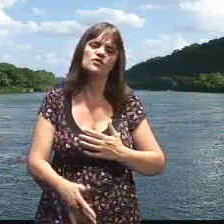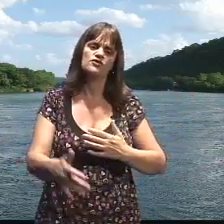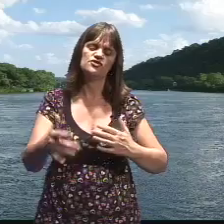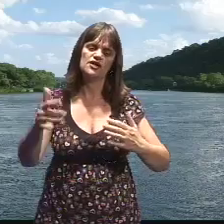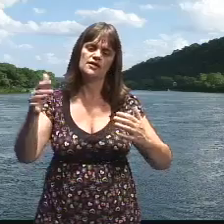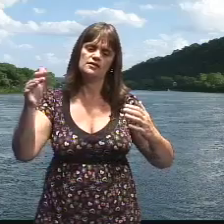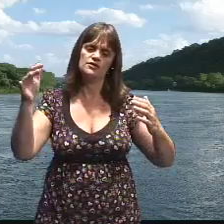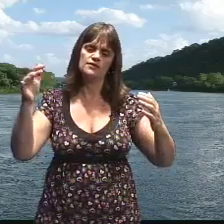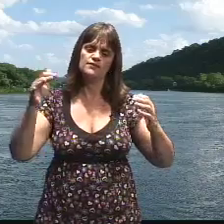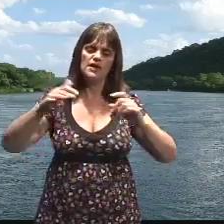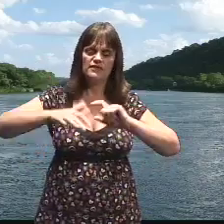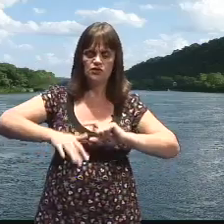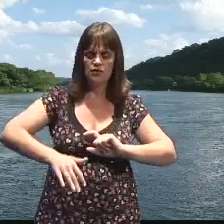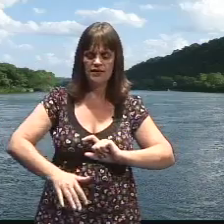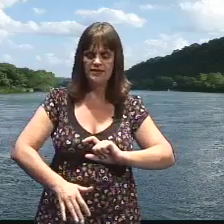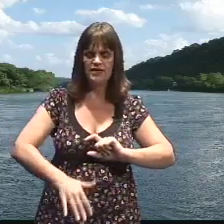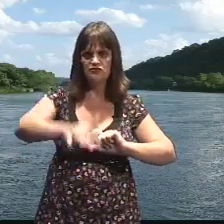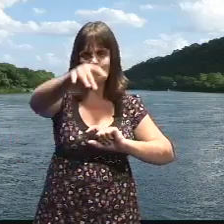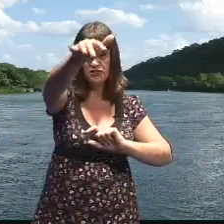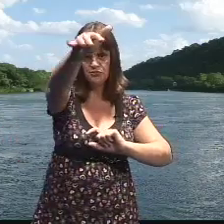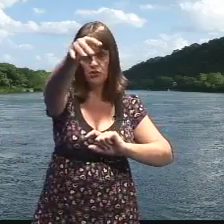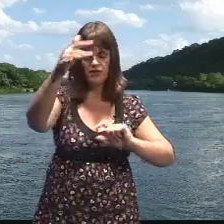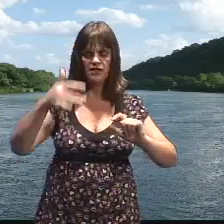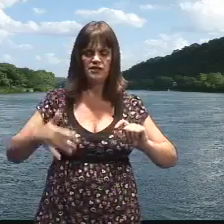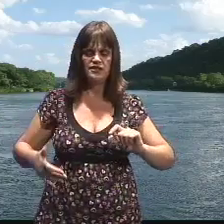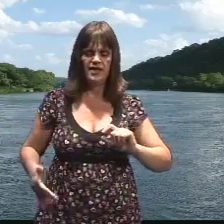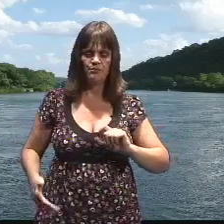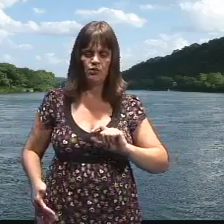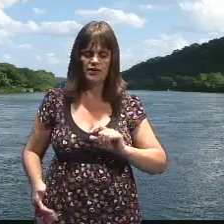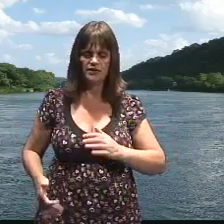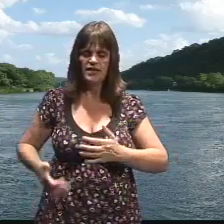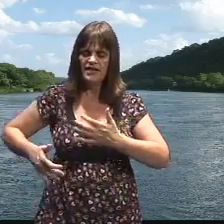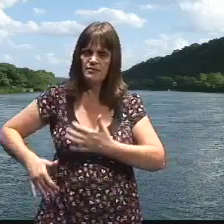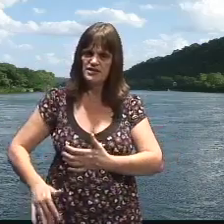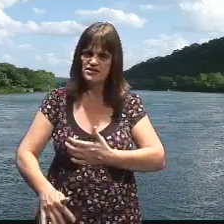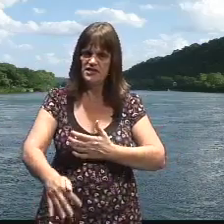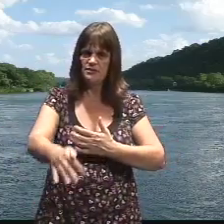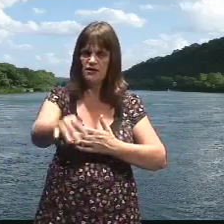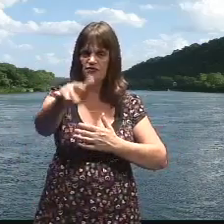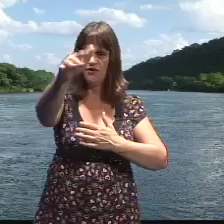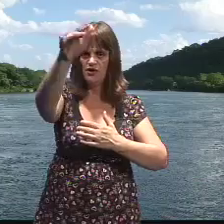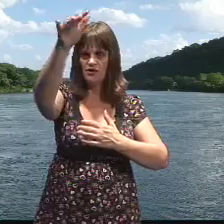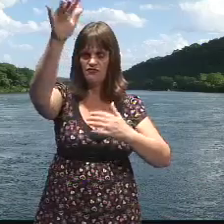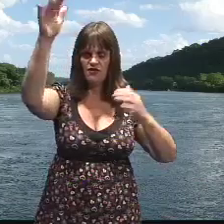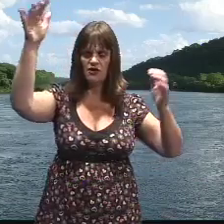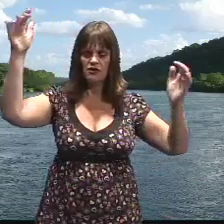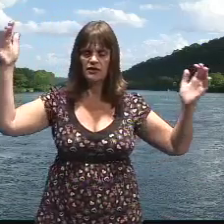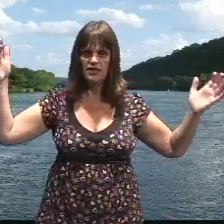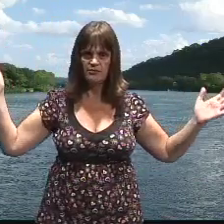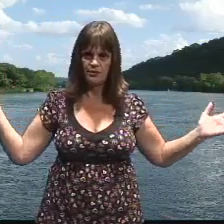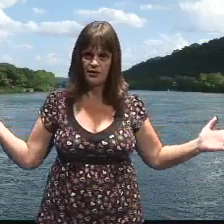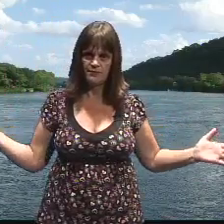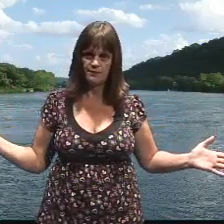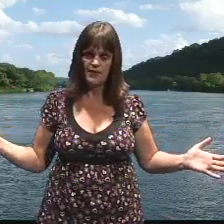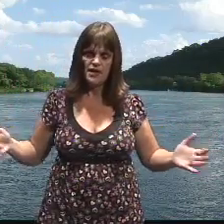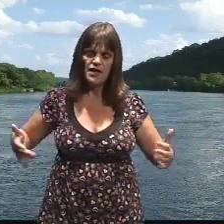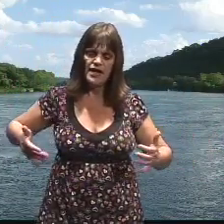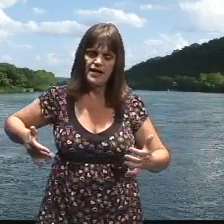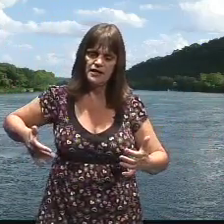your child, that you would like to get from this point to that point. It may seem a far, far leap. And